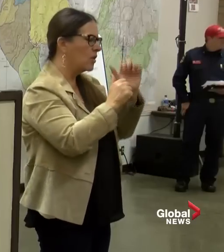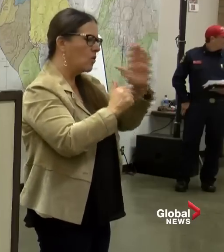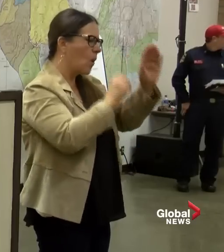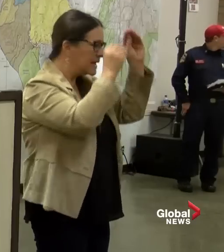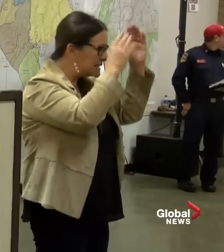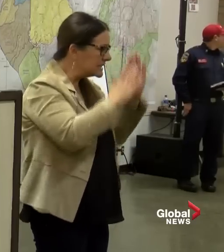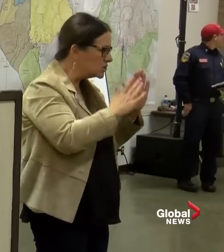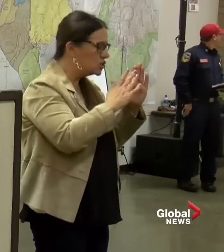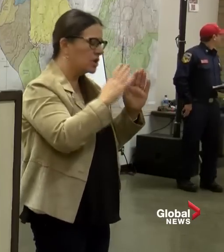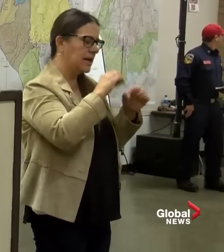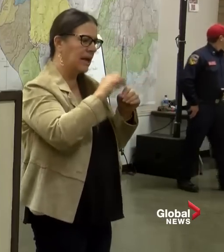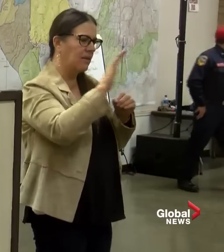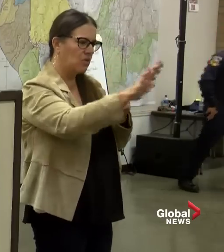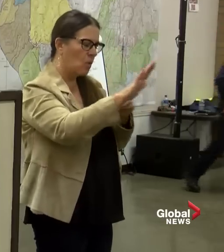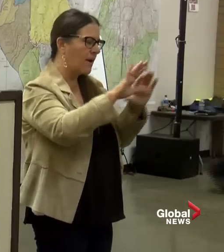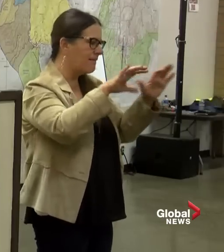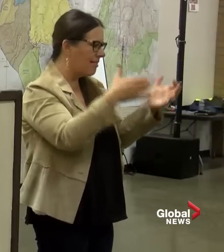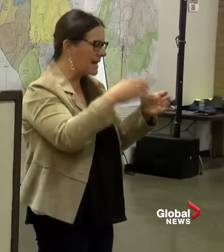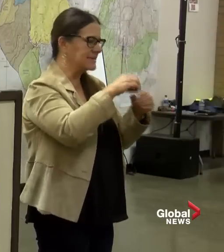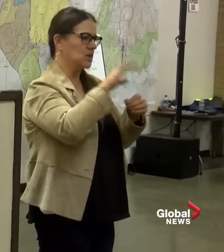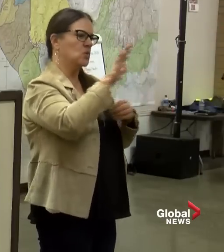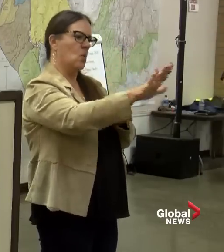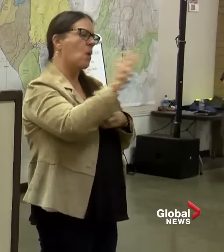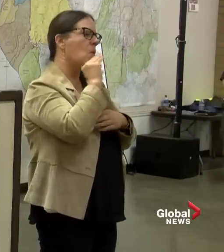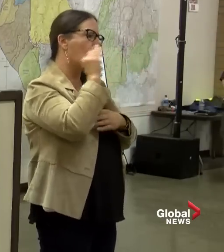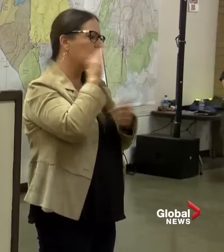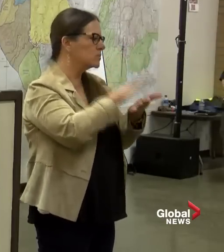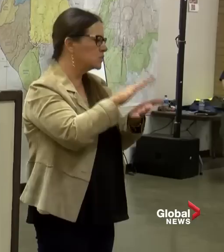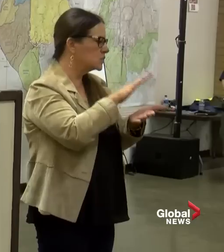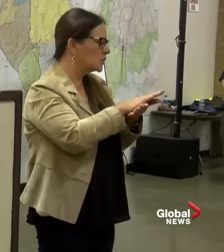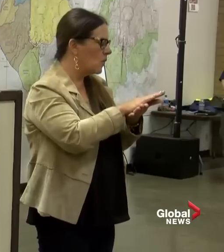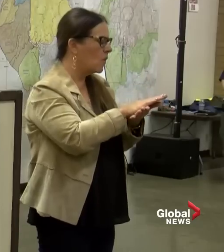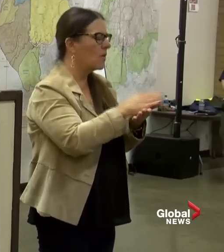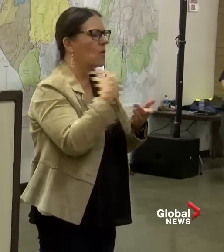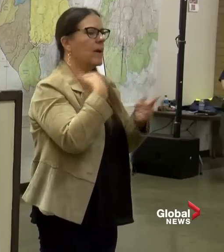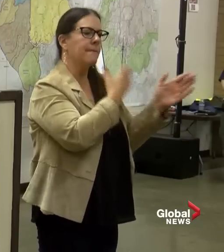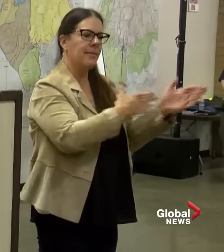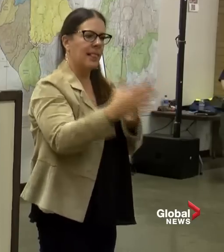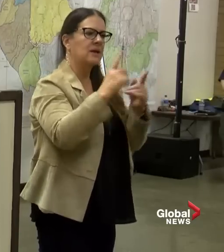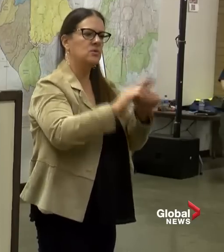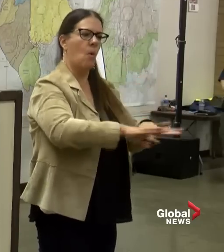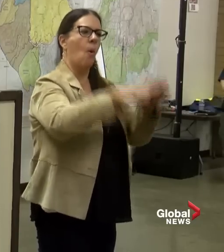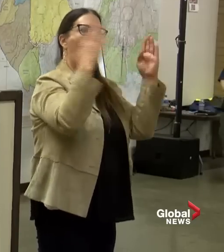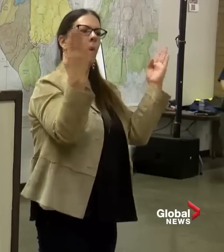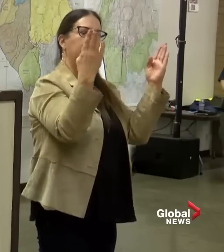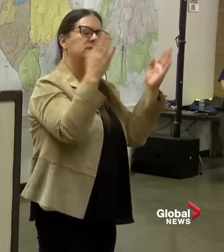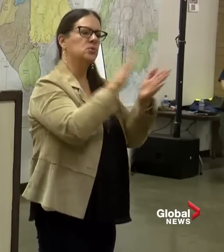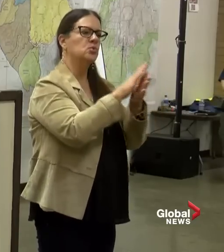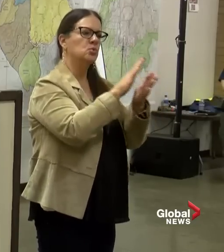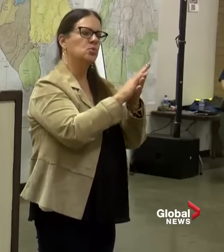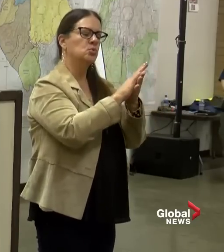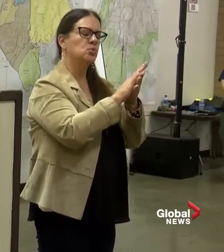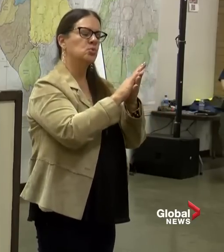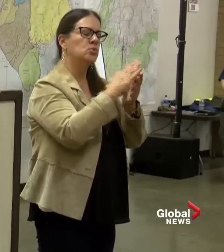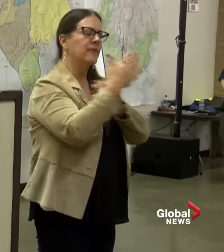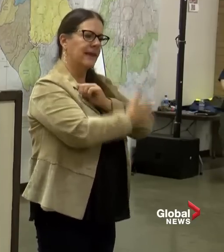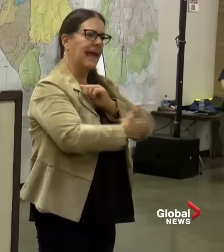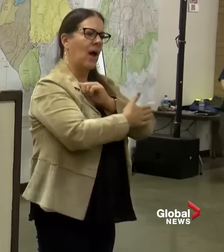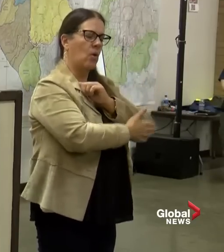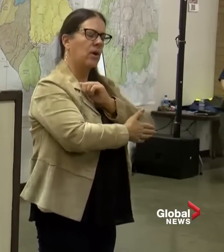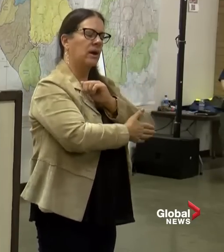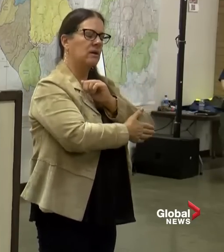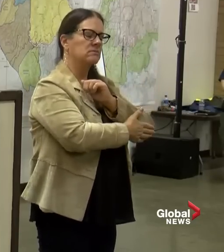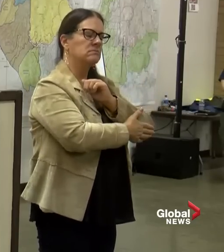classes and their school setting. We plan to reopen schools countywide on